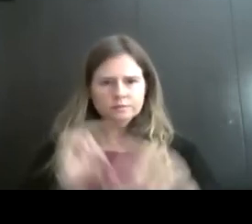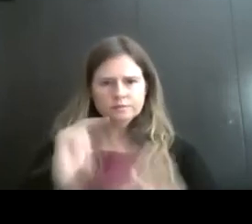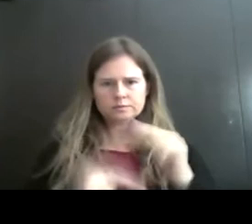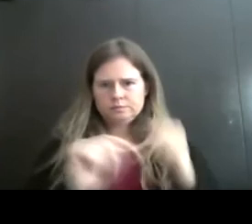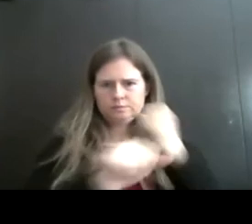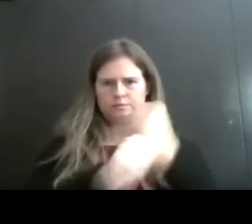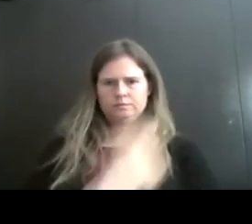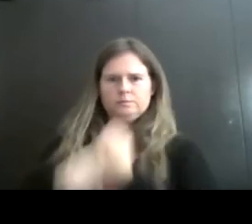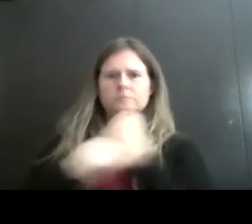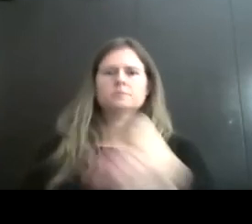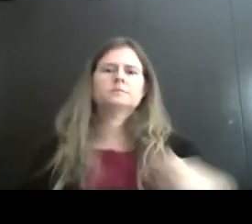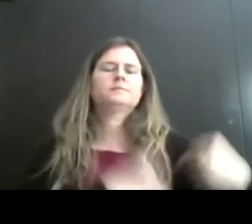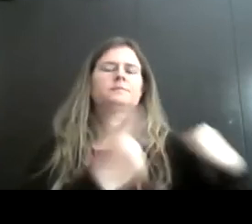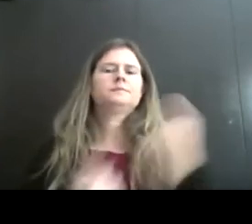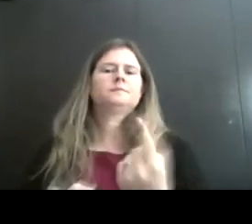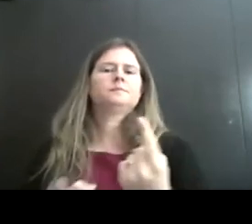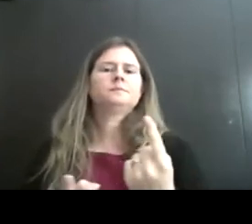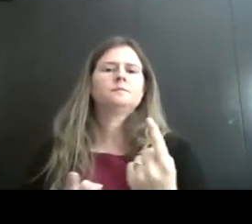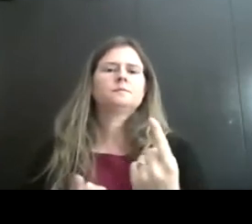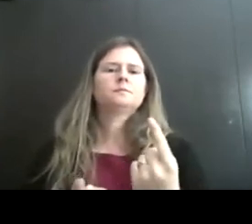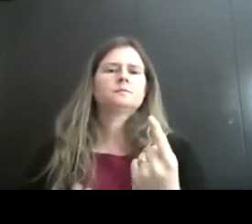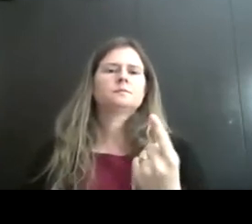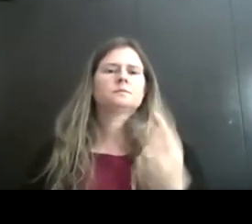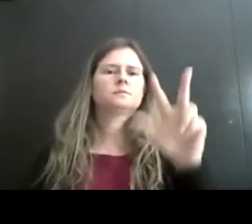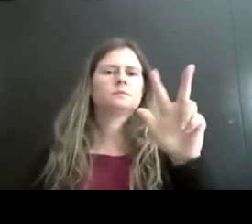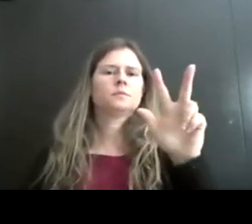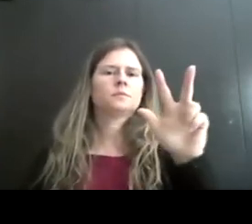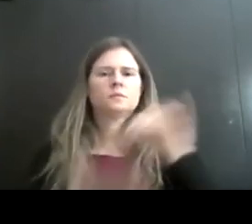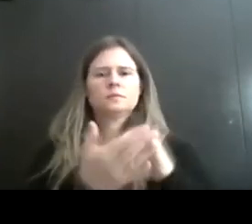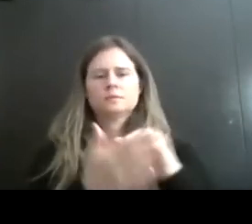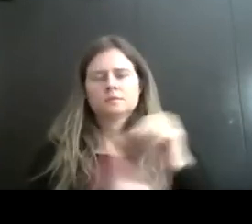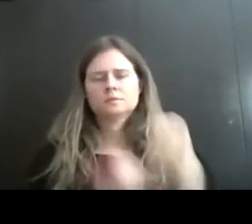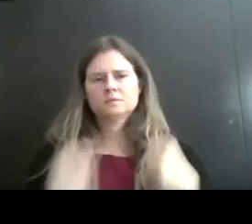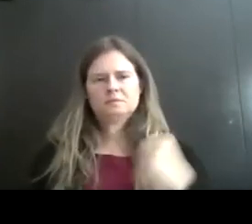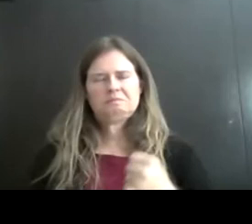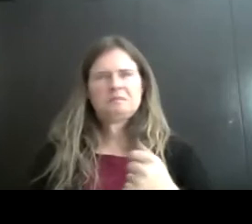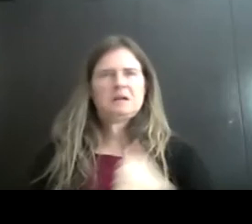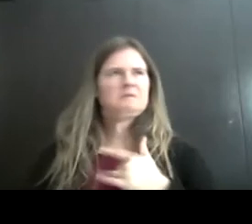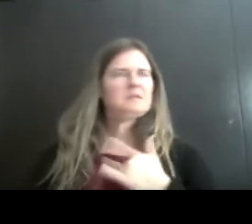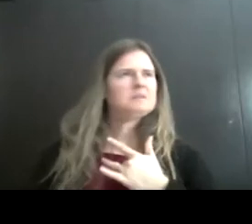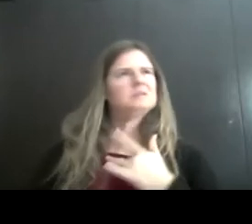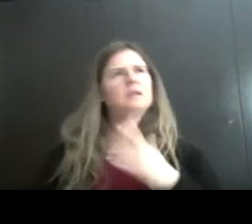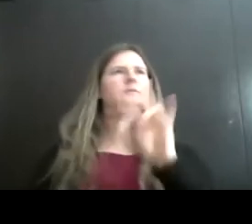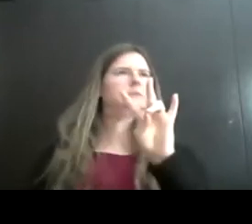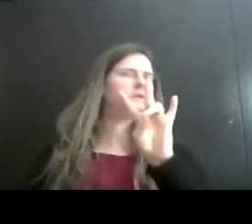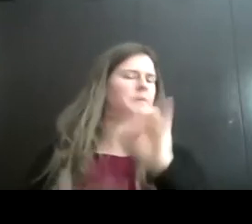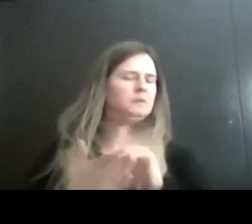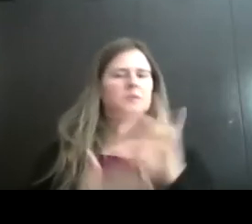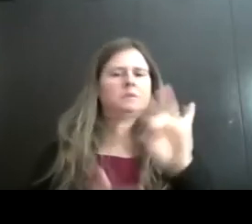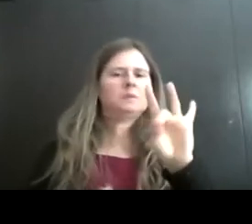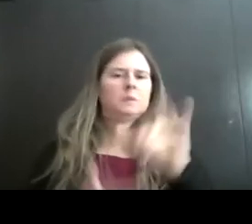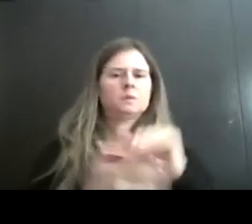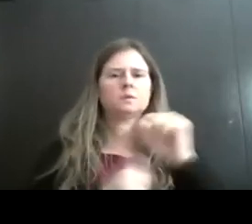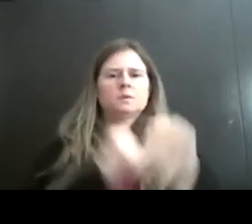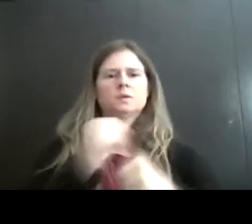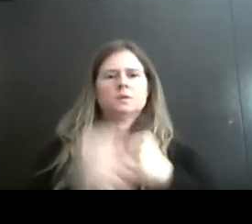canoes for at least 3,000 years. I believe more like 7,000-8,000 years. They're